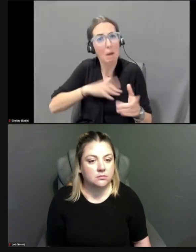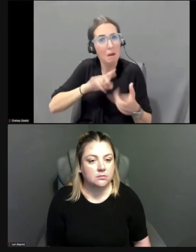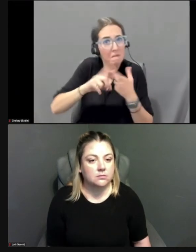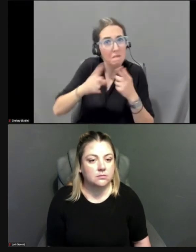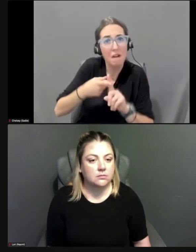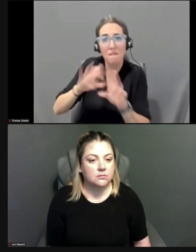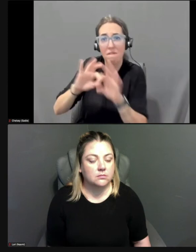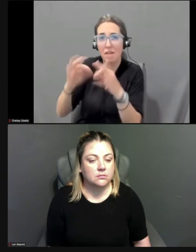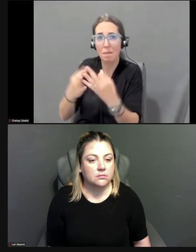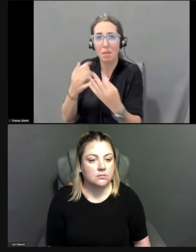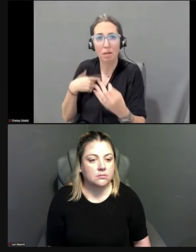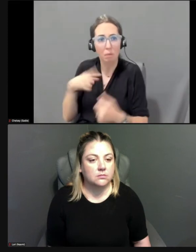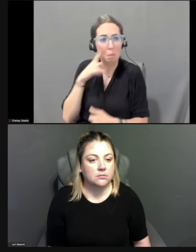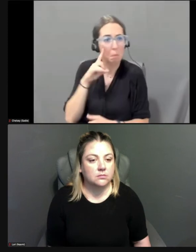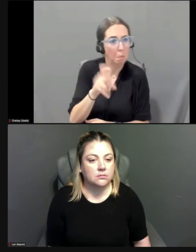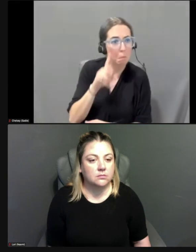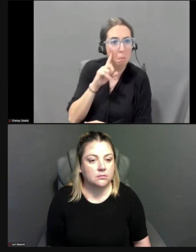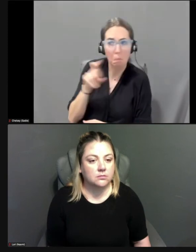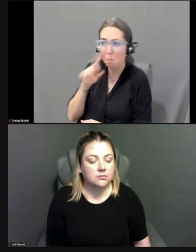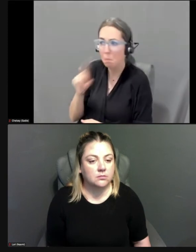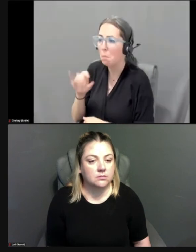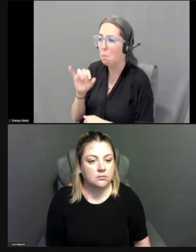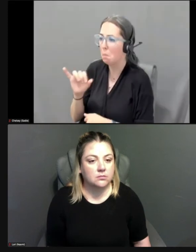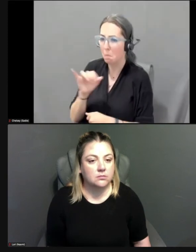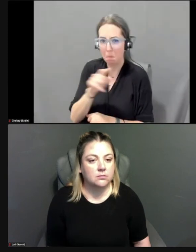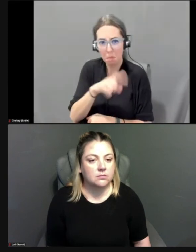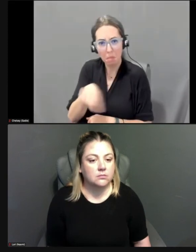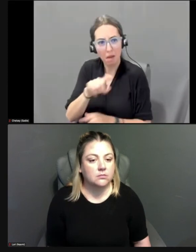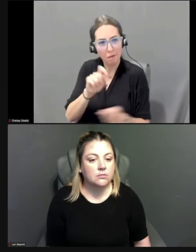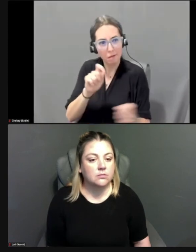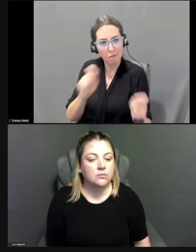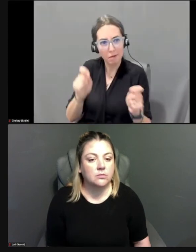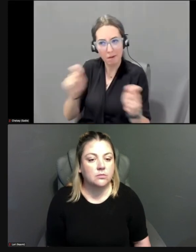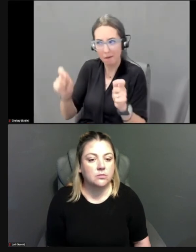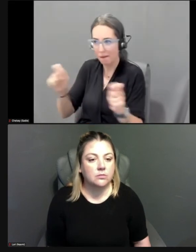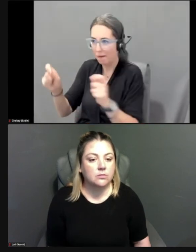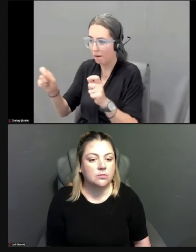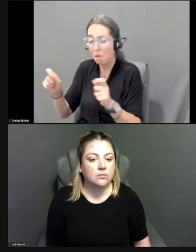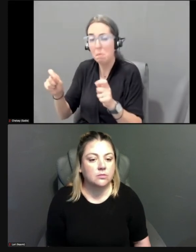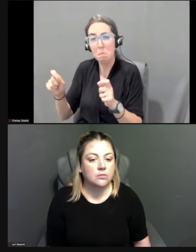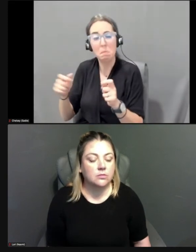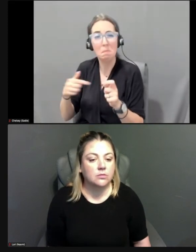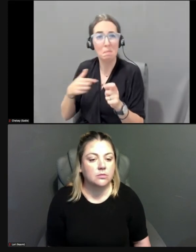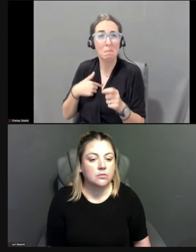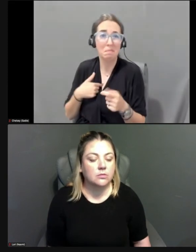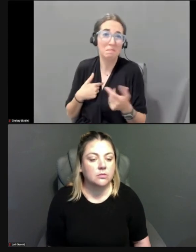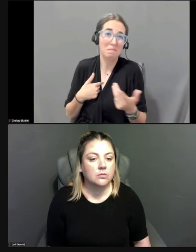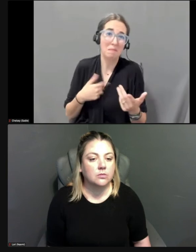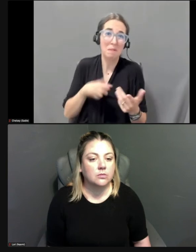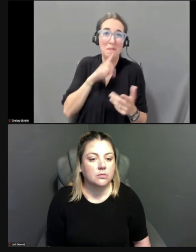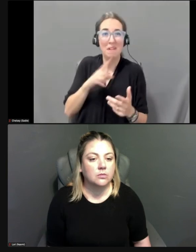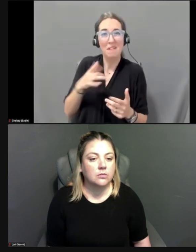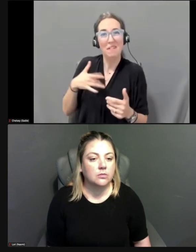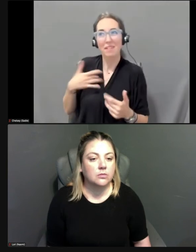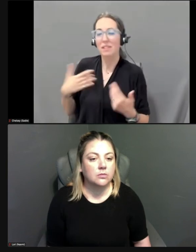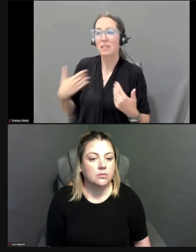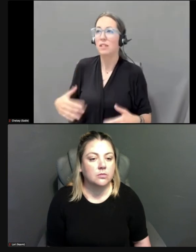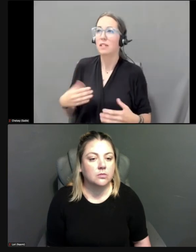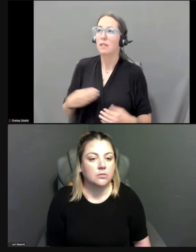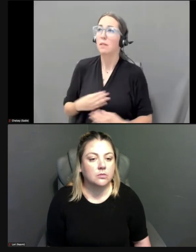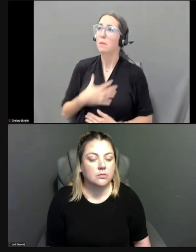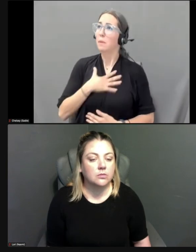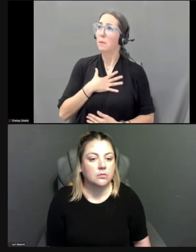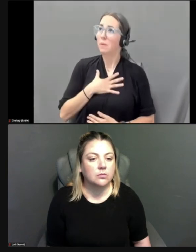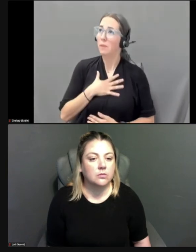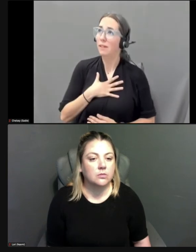something that needs to be acknowledged. And on a personal level, it's really freaking rewarding to not feel like